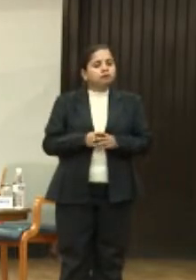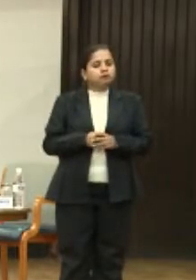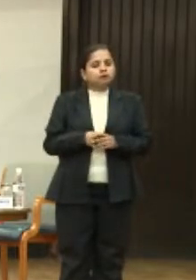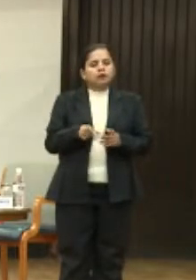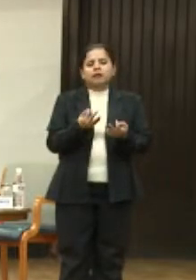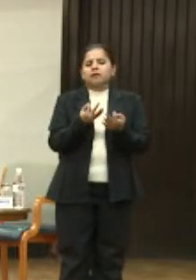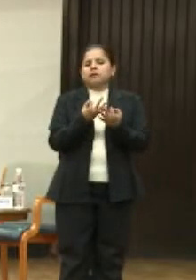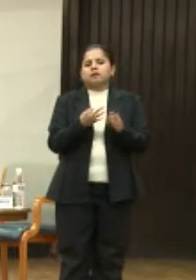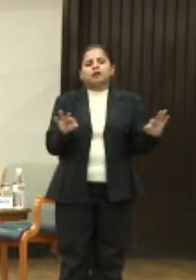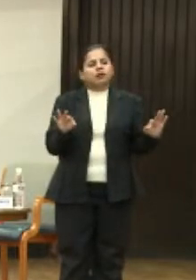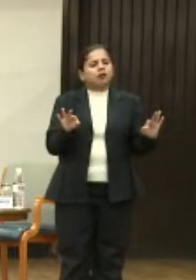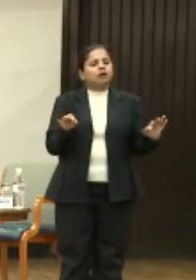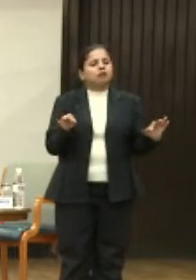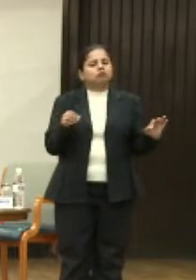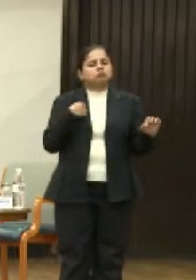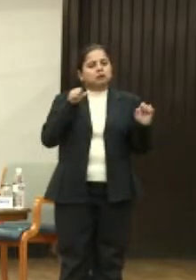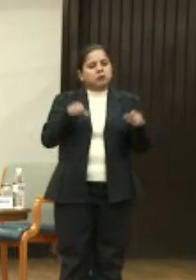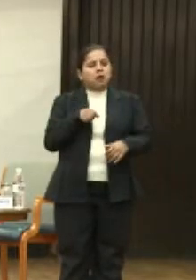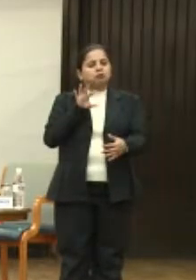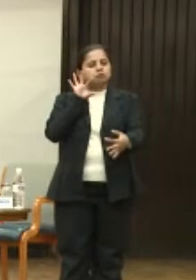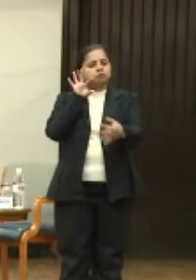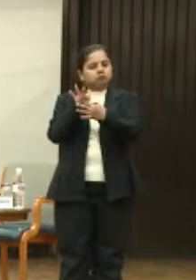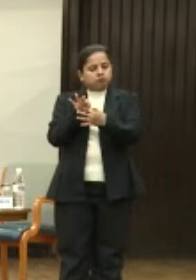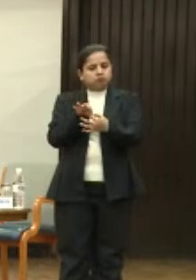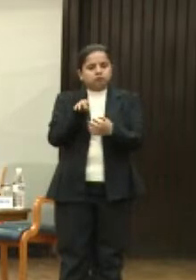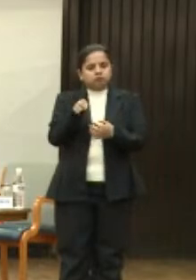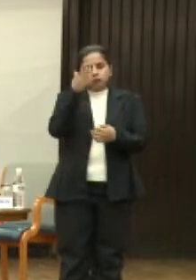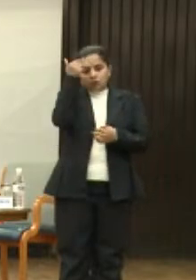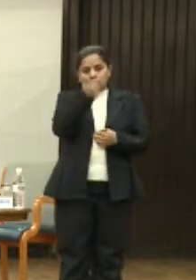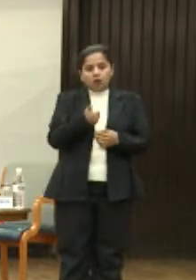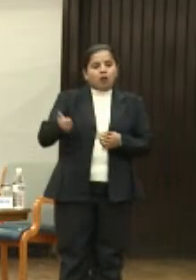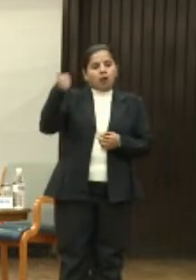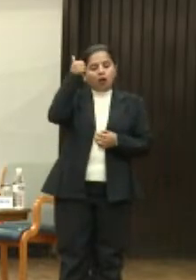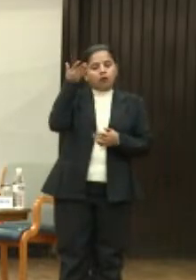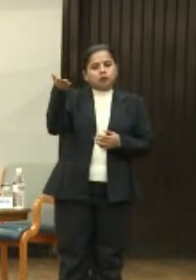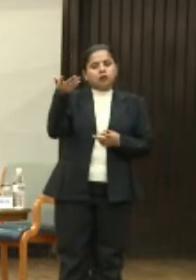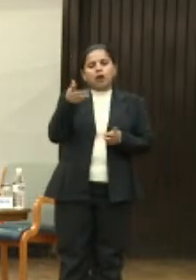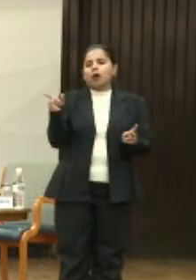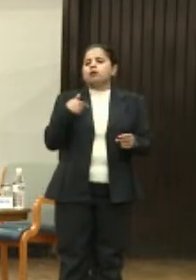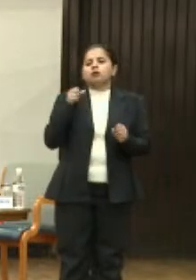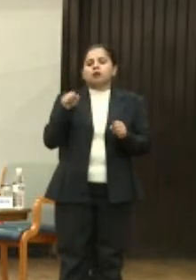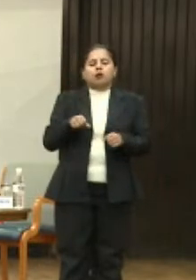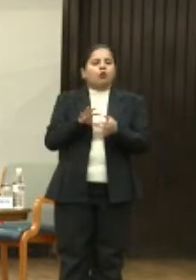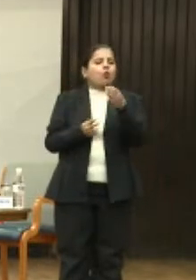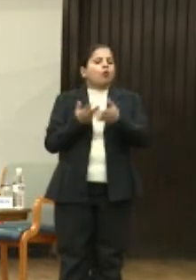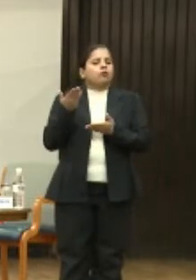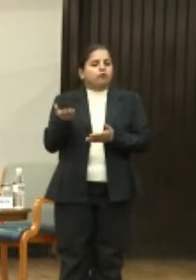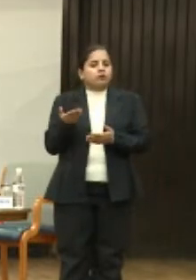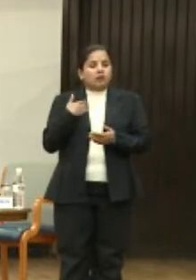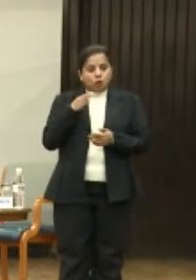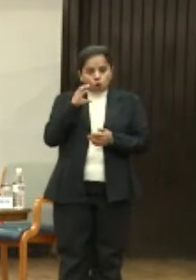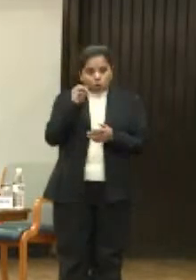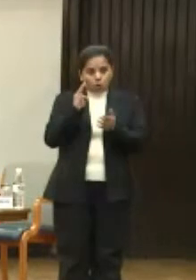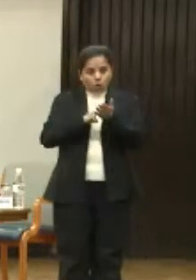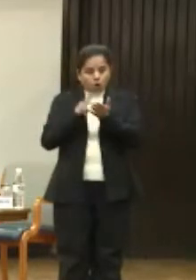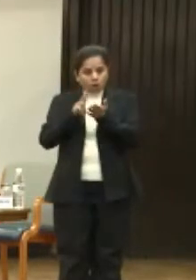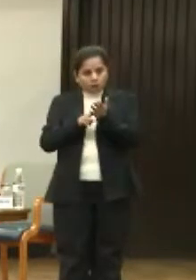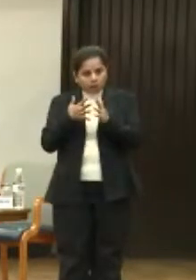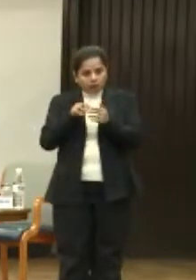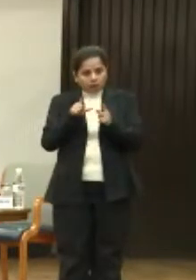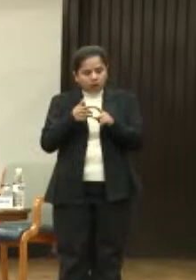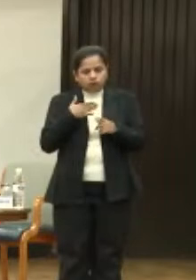free association." He is the head of the Commonwealth. So as a member of the Commonwealth, we have accepted